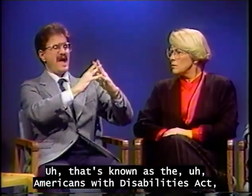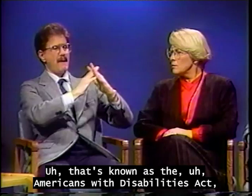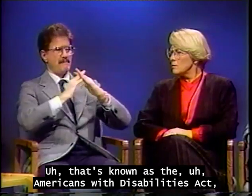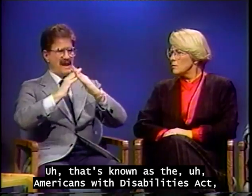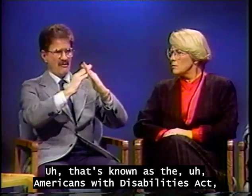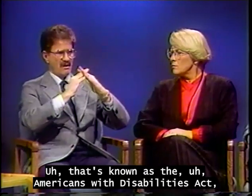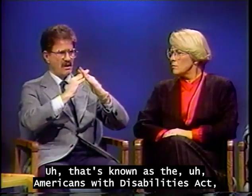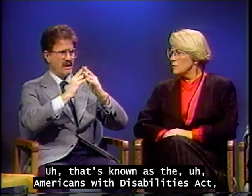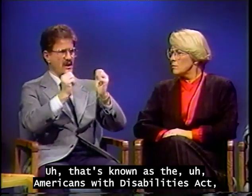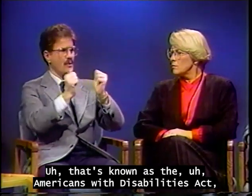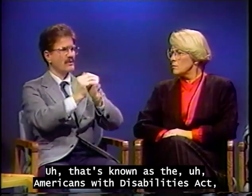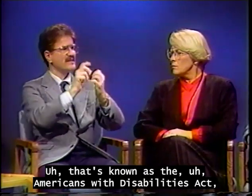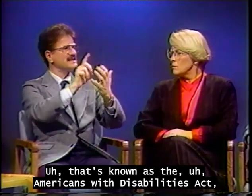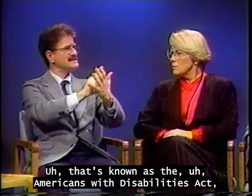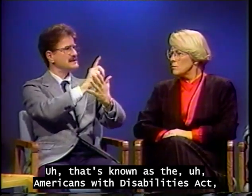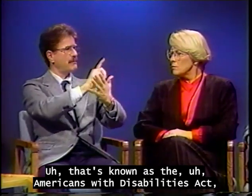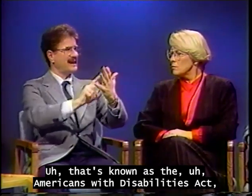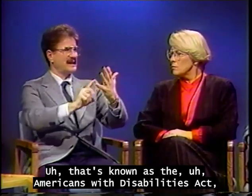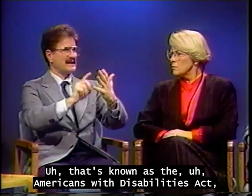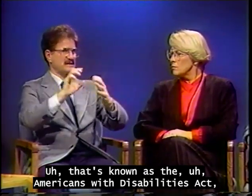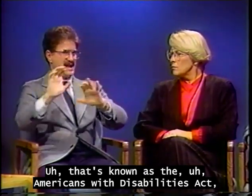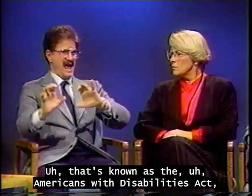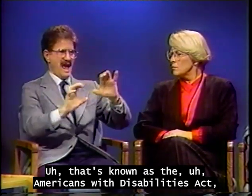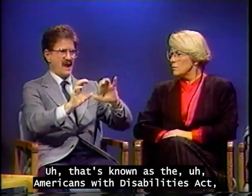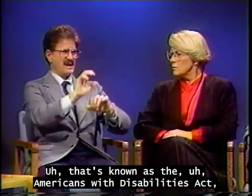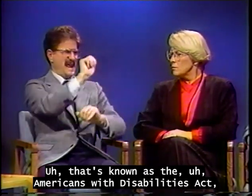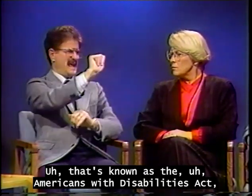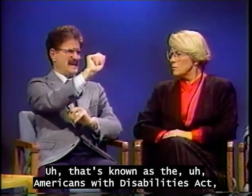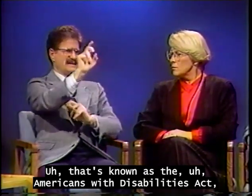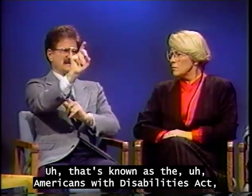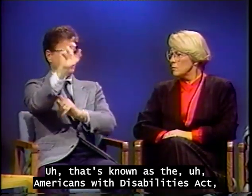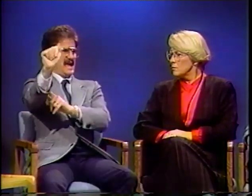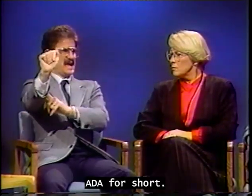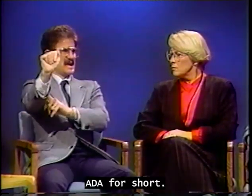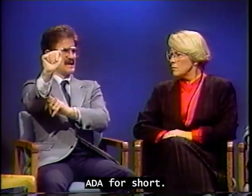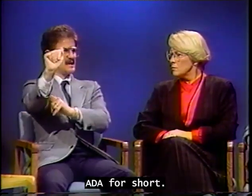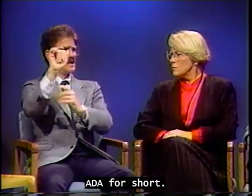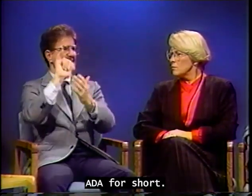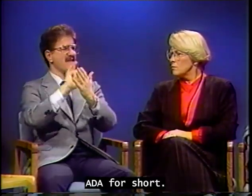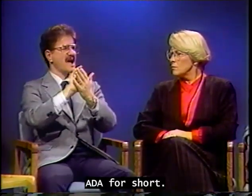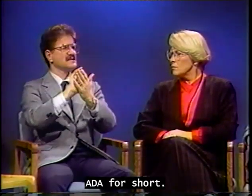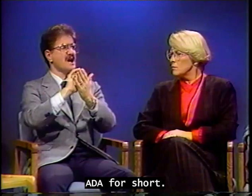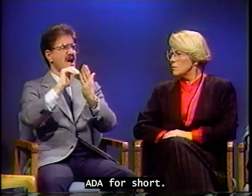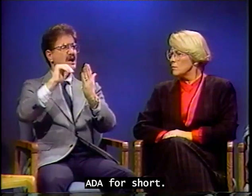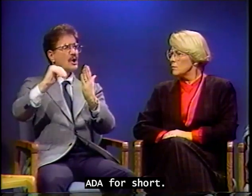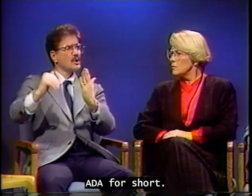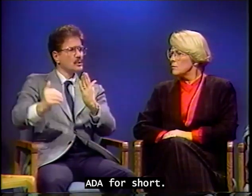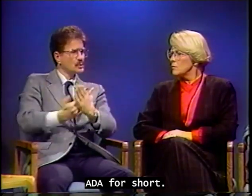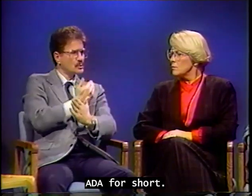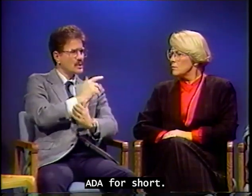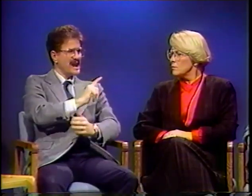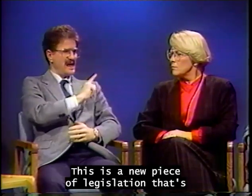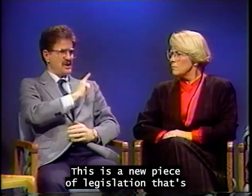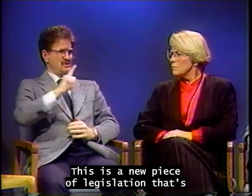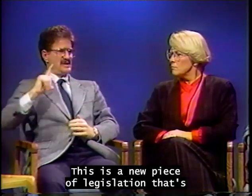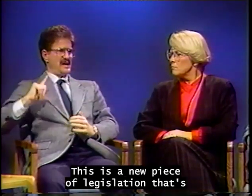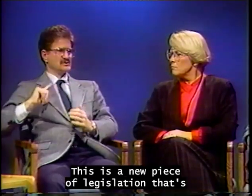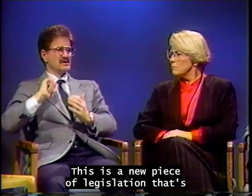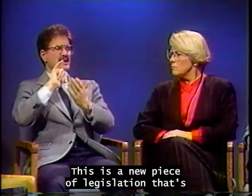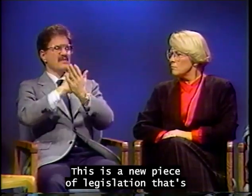That's known as the Americans with Disabilities Act, ADA for short. This is a new